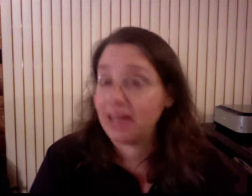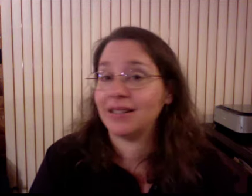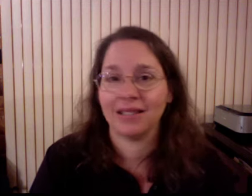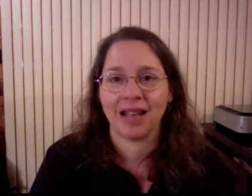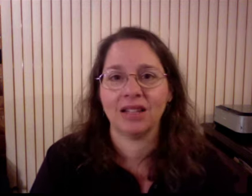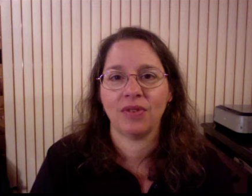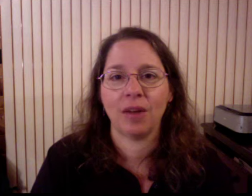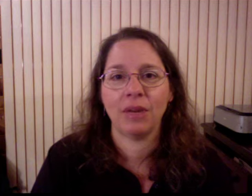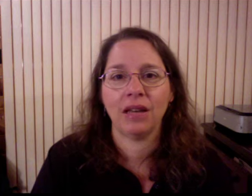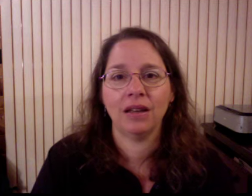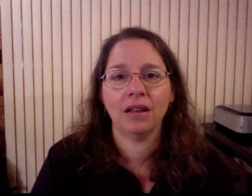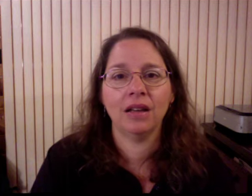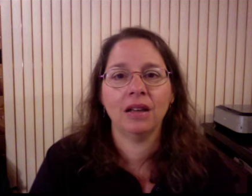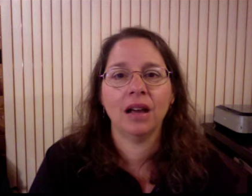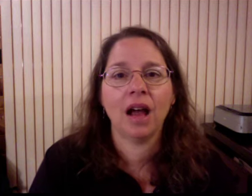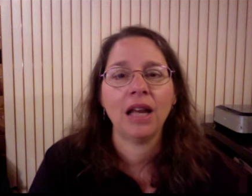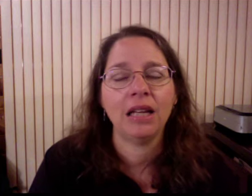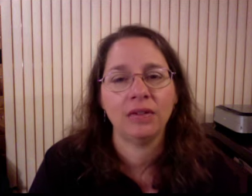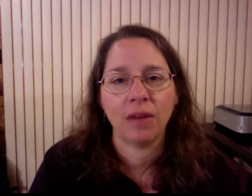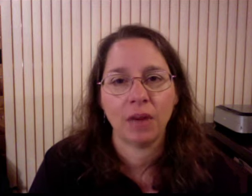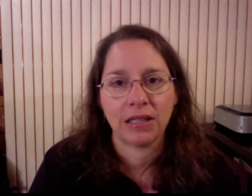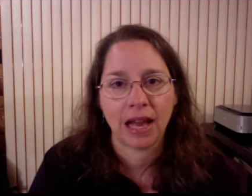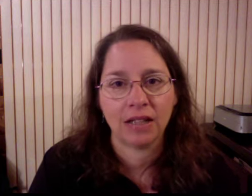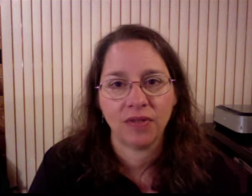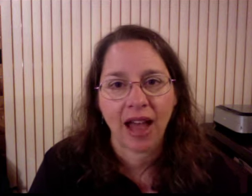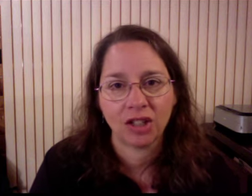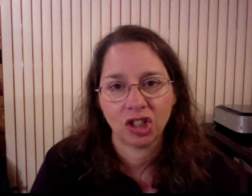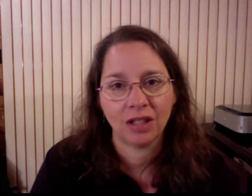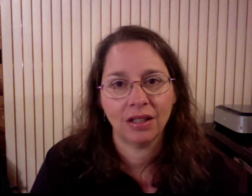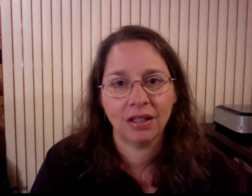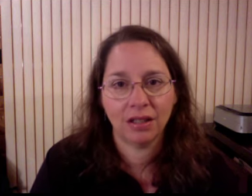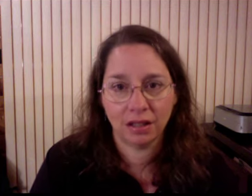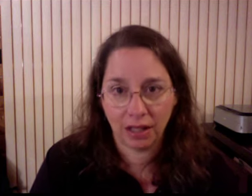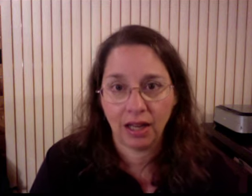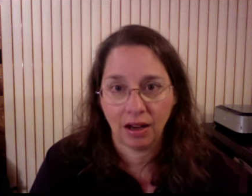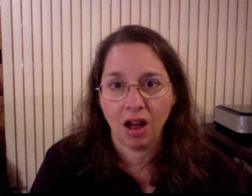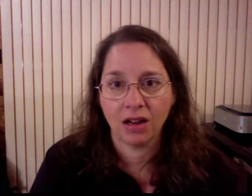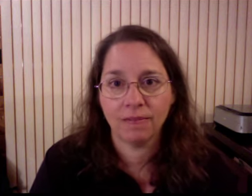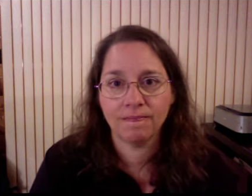to satisfy me. I need to find my satisfaction in God.